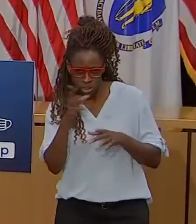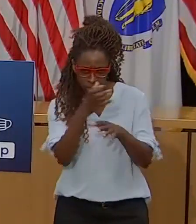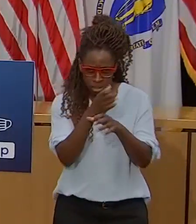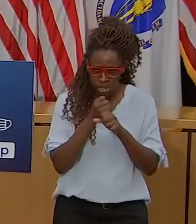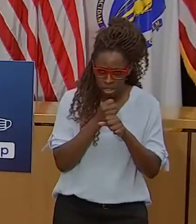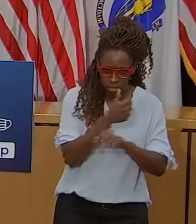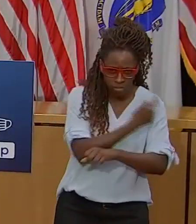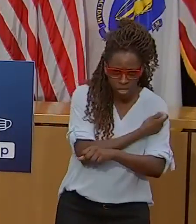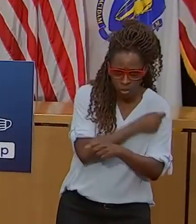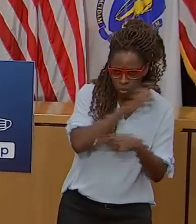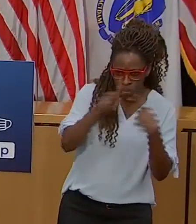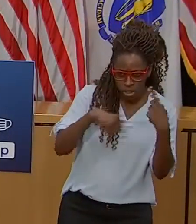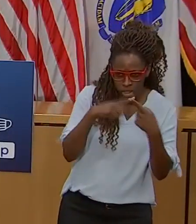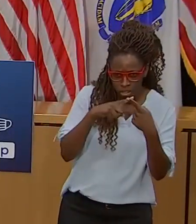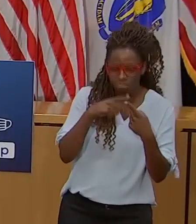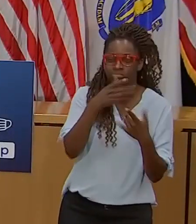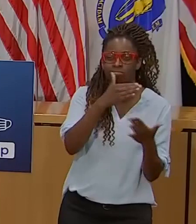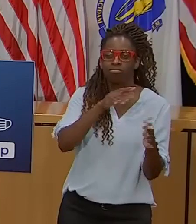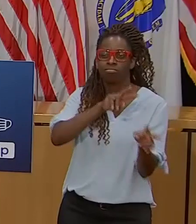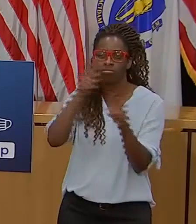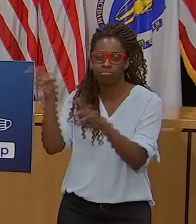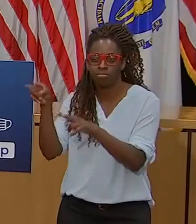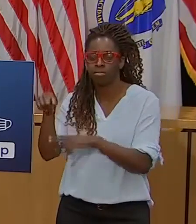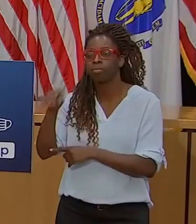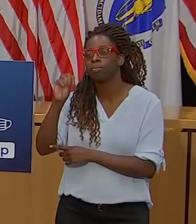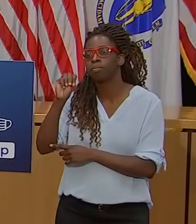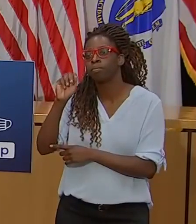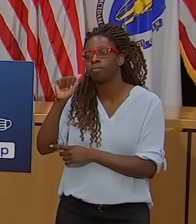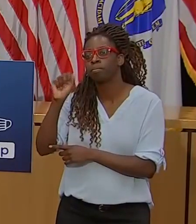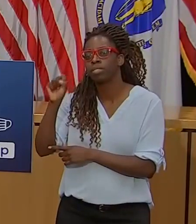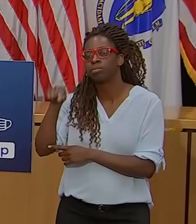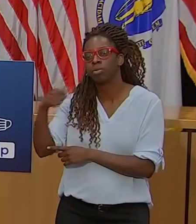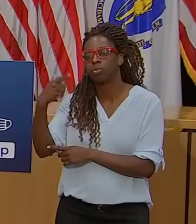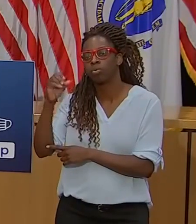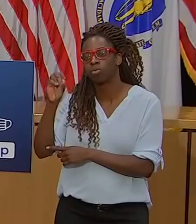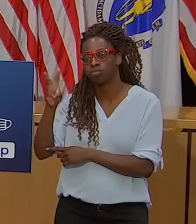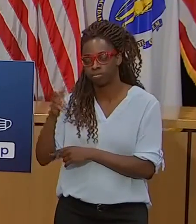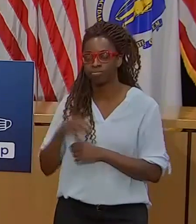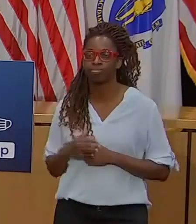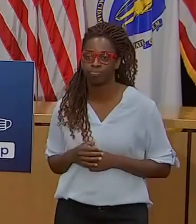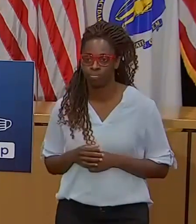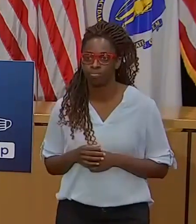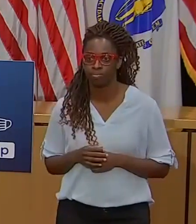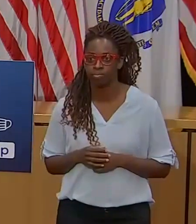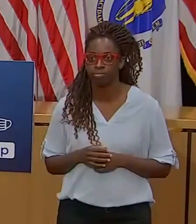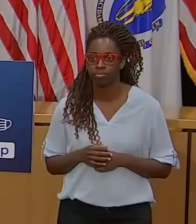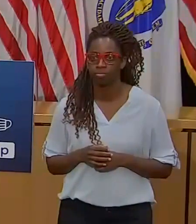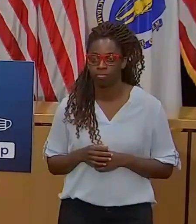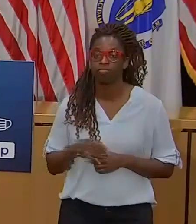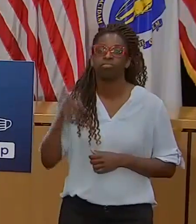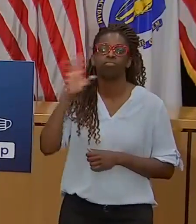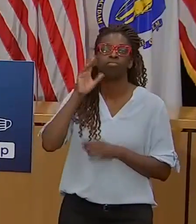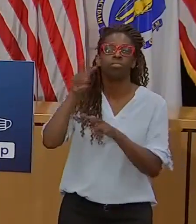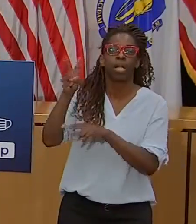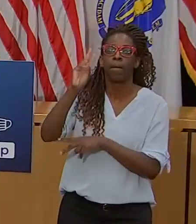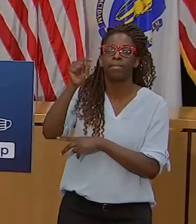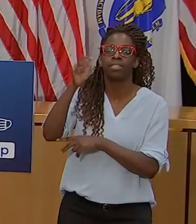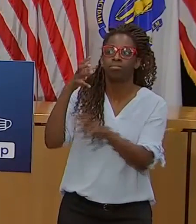mass.gov/COVID-vaccine. And we'll continue to update mass.gov with more information on this process as it moves forward.